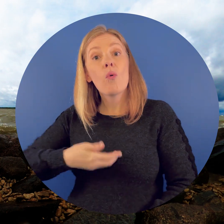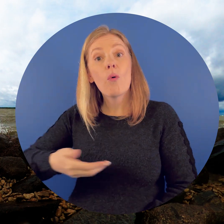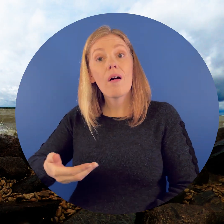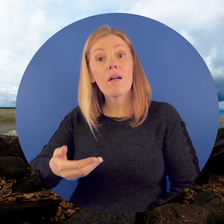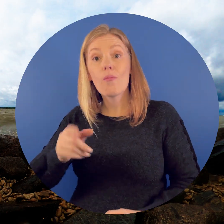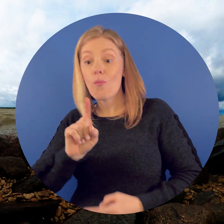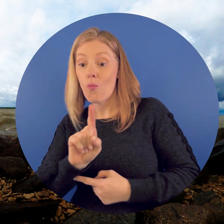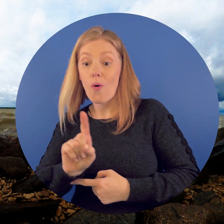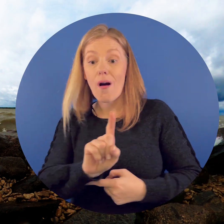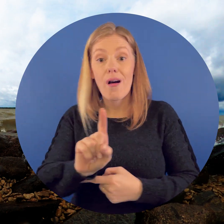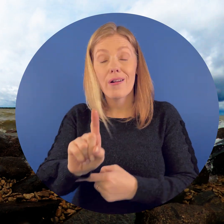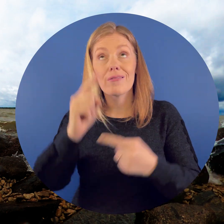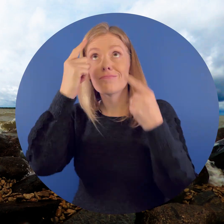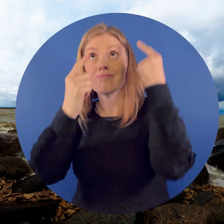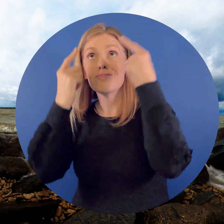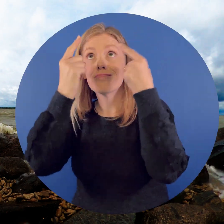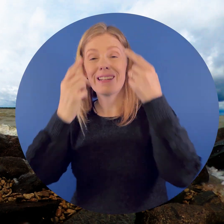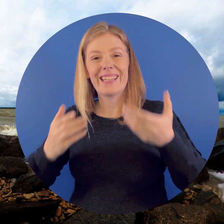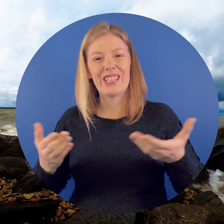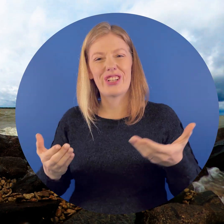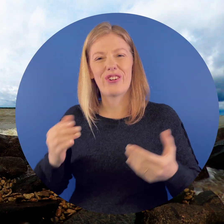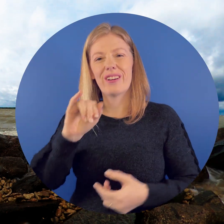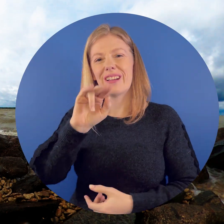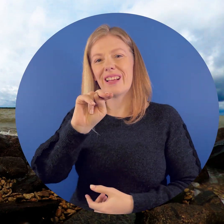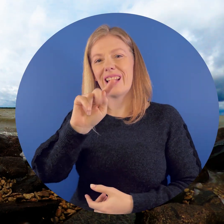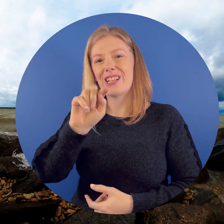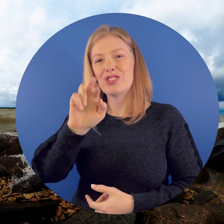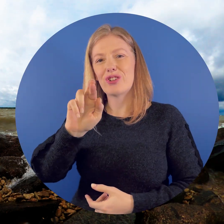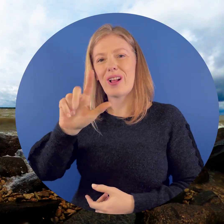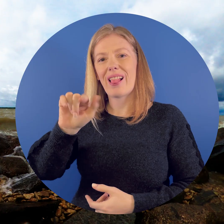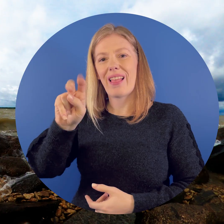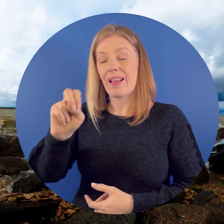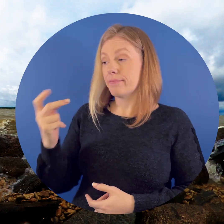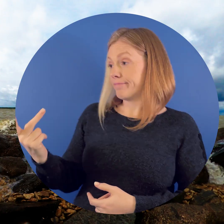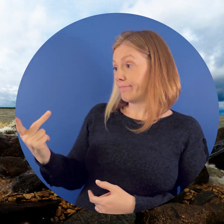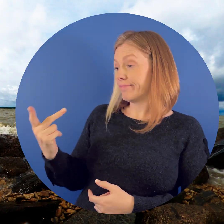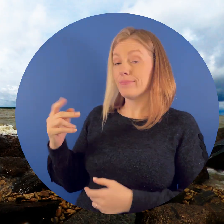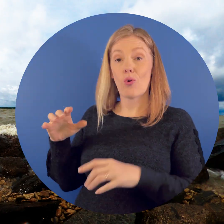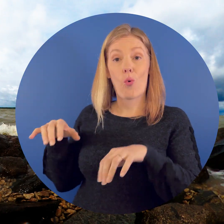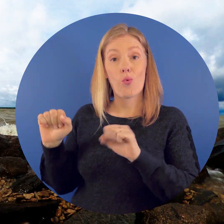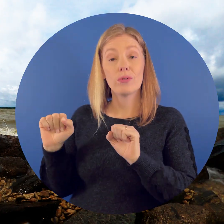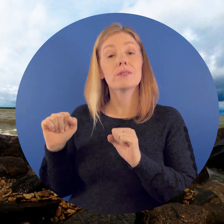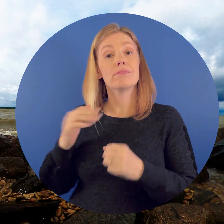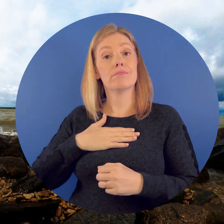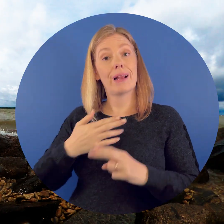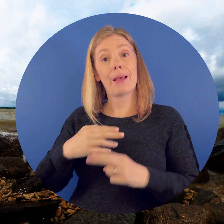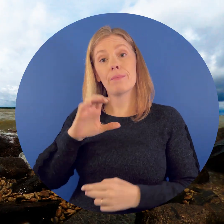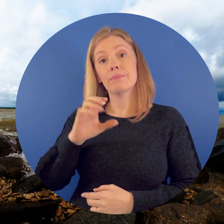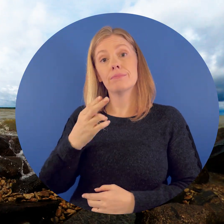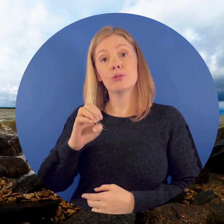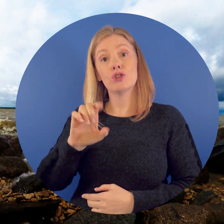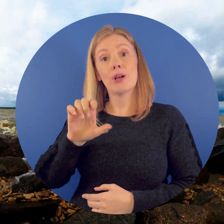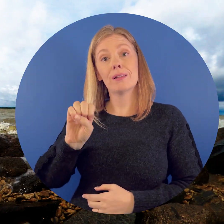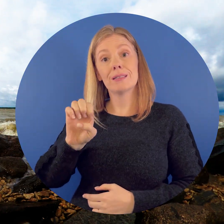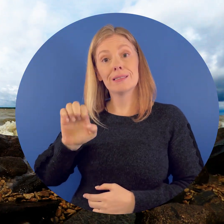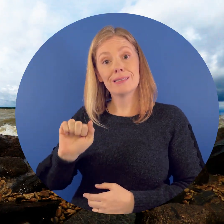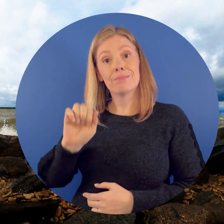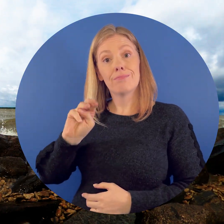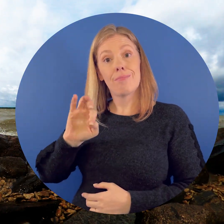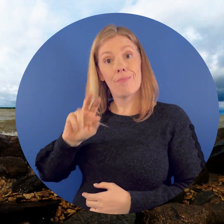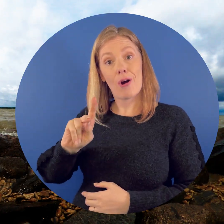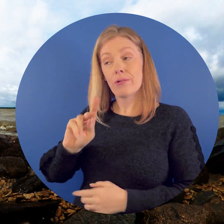Welcome to Wander and Wonder in the Interlake. We are your hosts. My name is Chelsey Mark, and you are? Laura